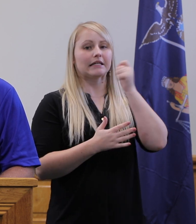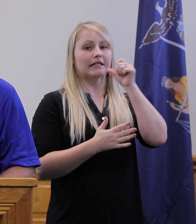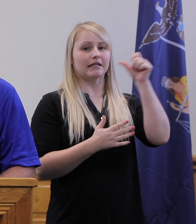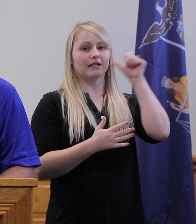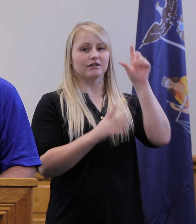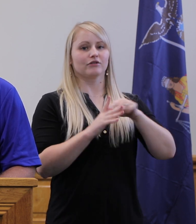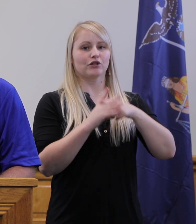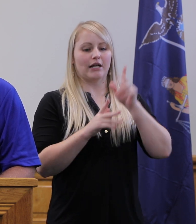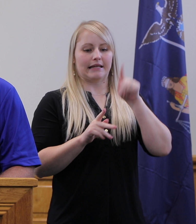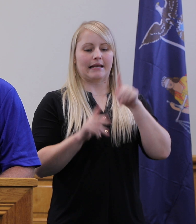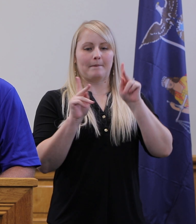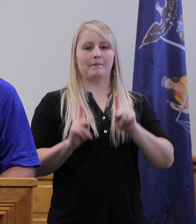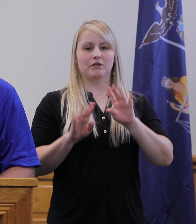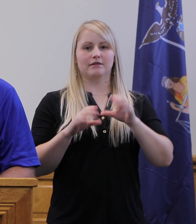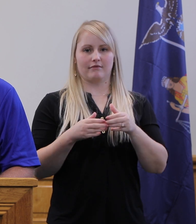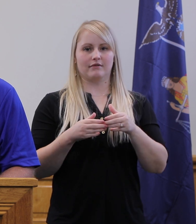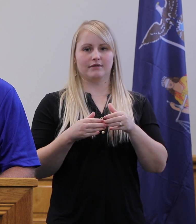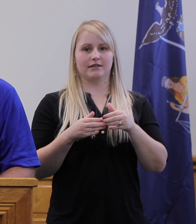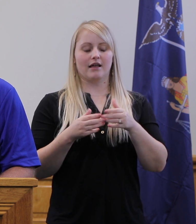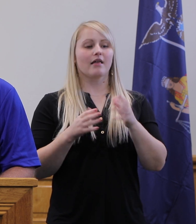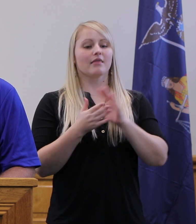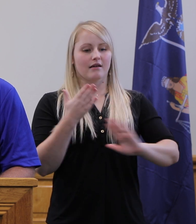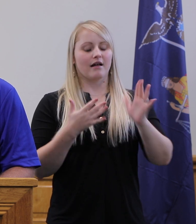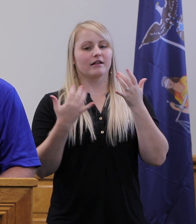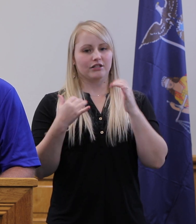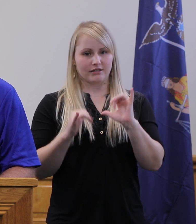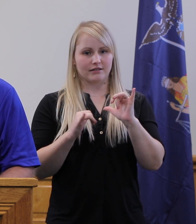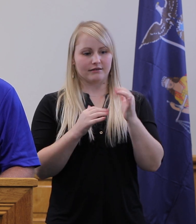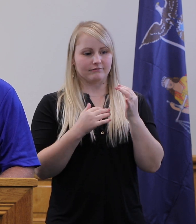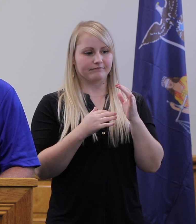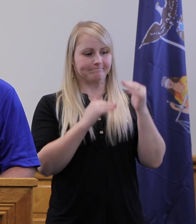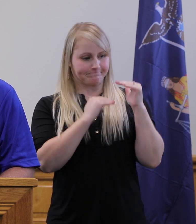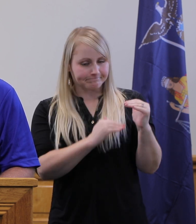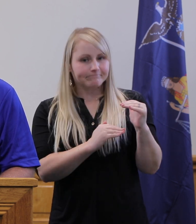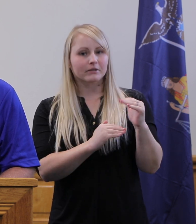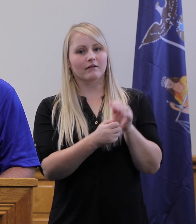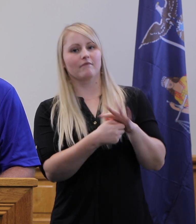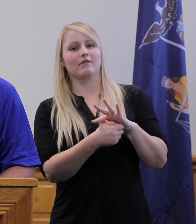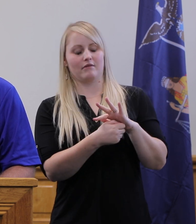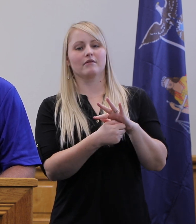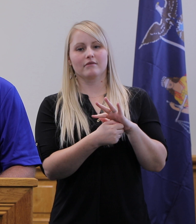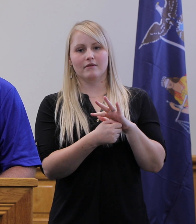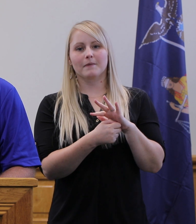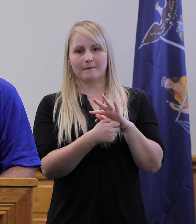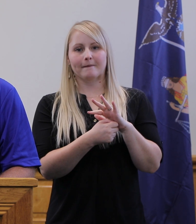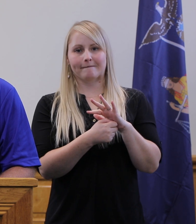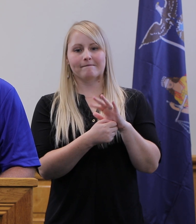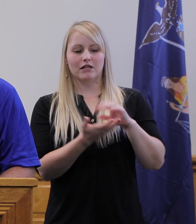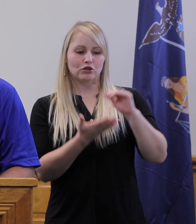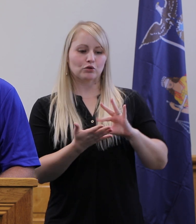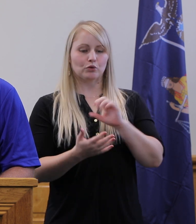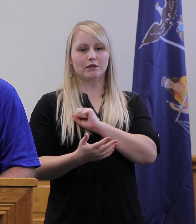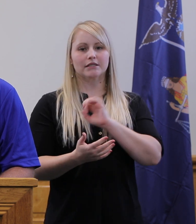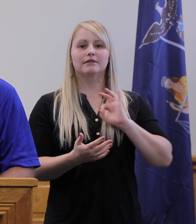Department. The college still maintains several other related restrictions to help curb the spread of the virus. Students and